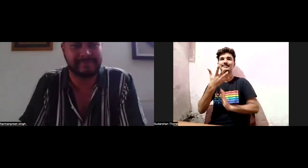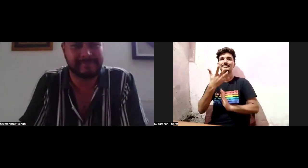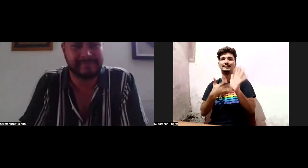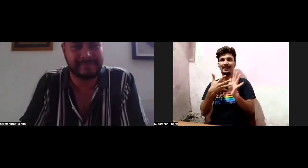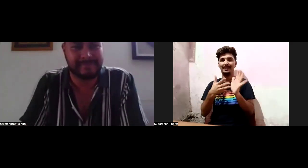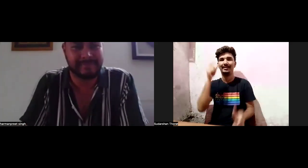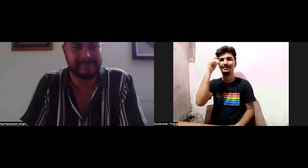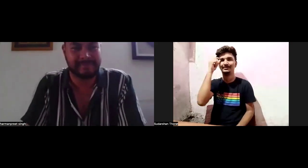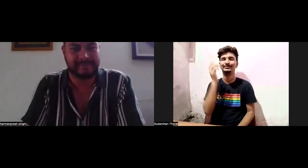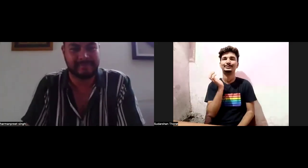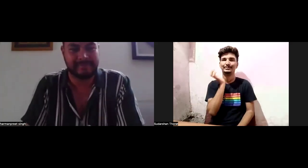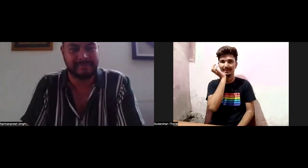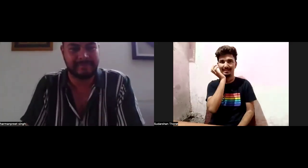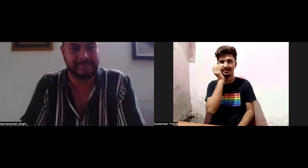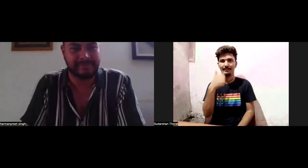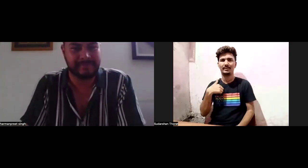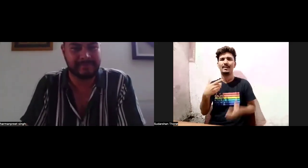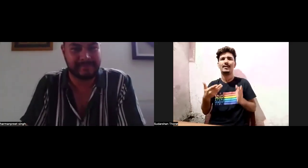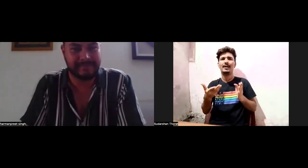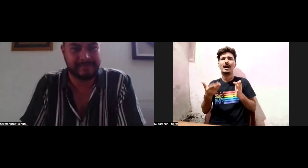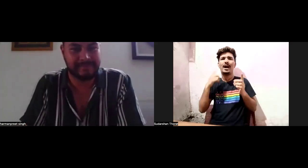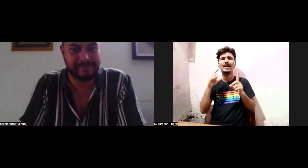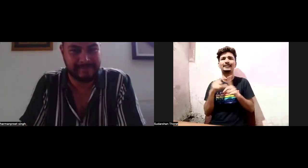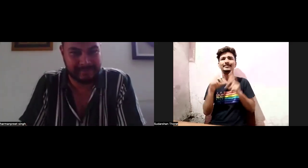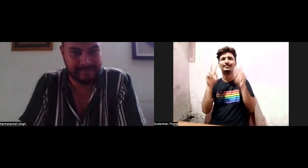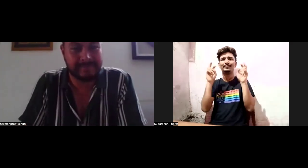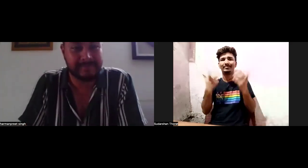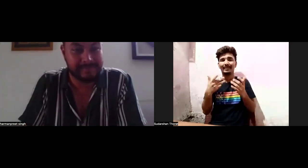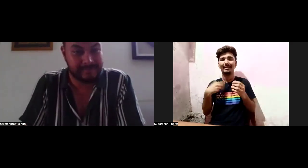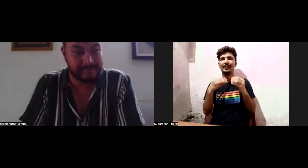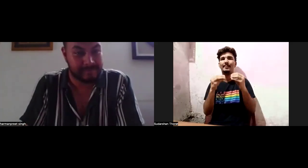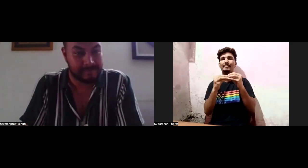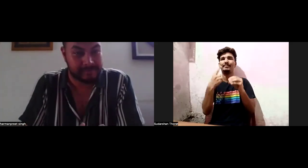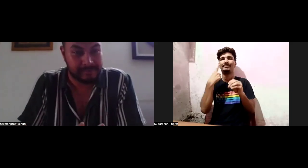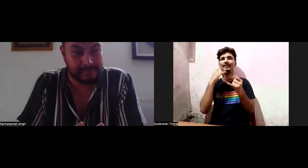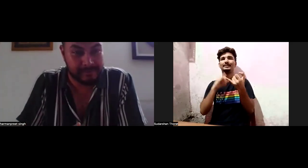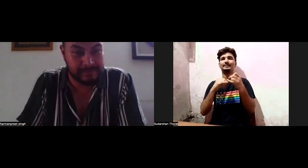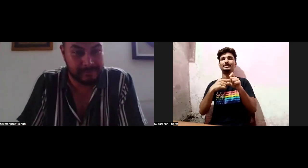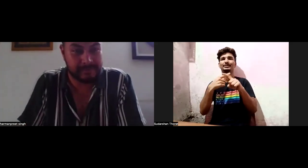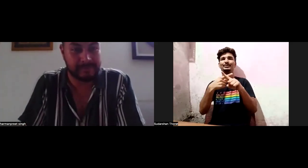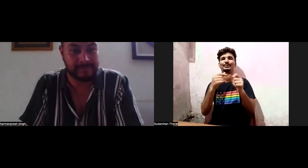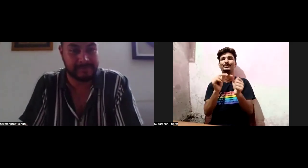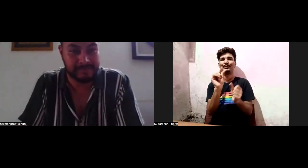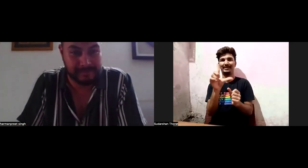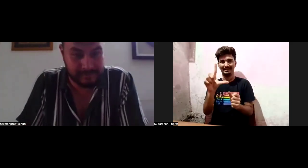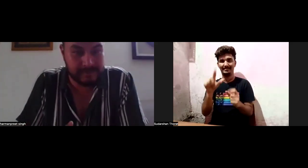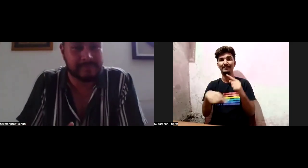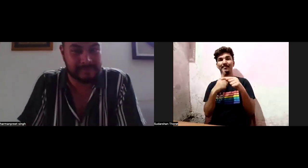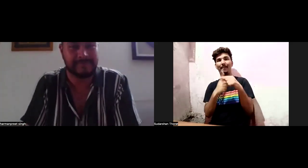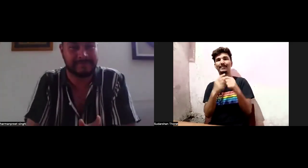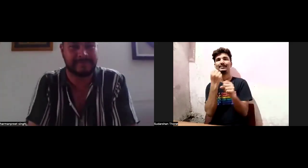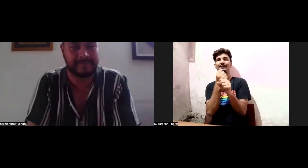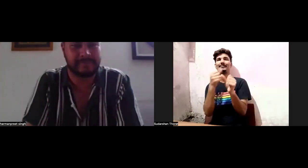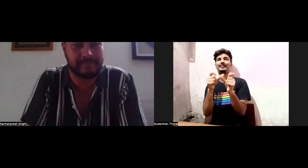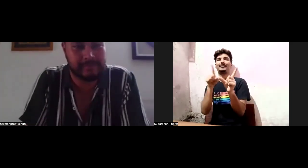Sudarshan Sudarshan. This is my sign name. And my identity is I'm